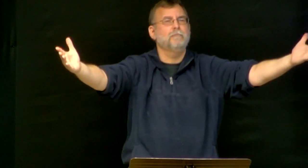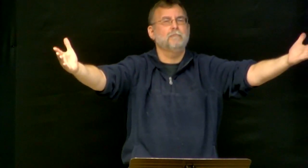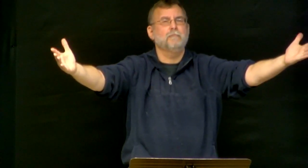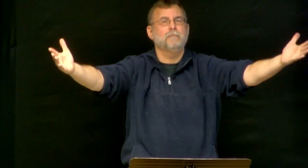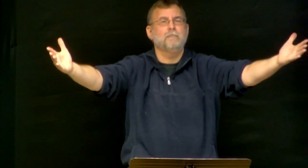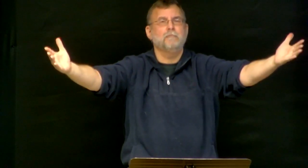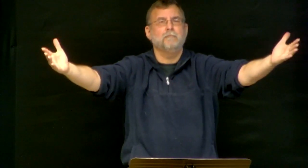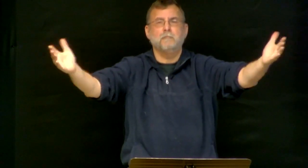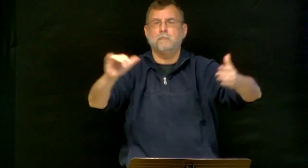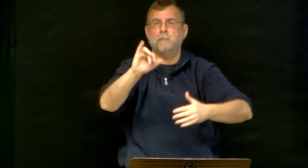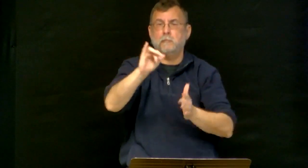us.